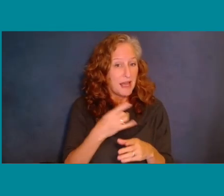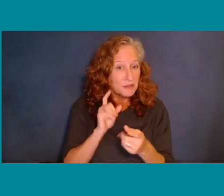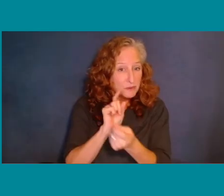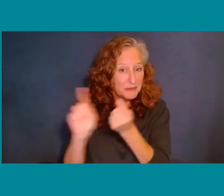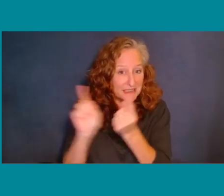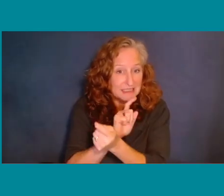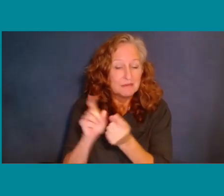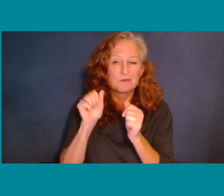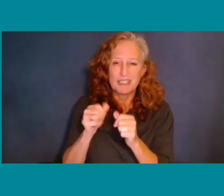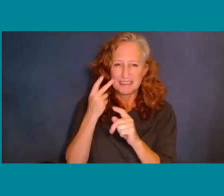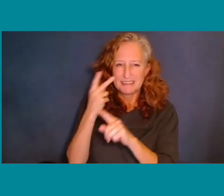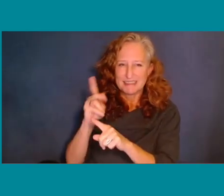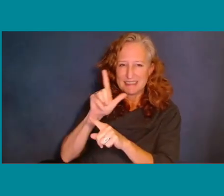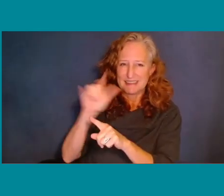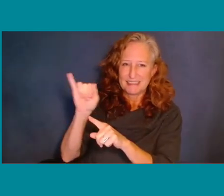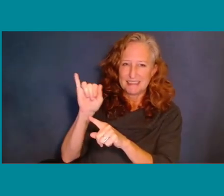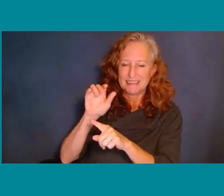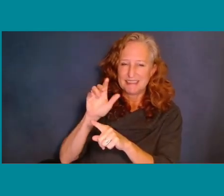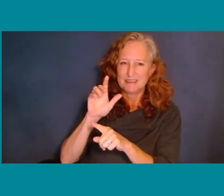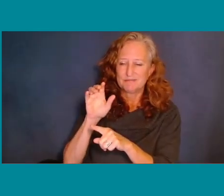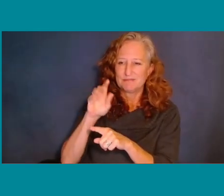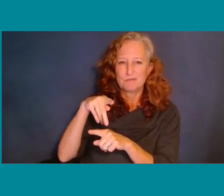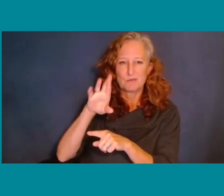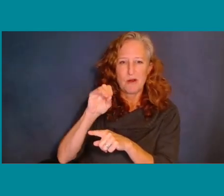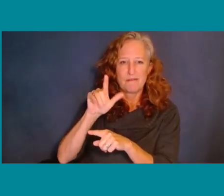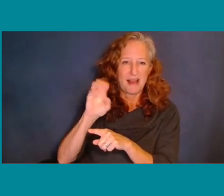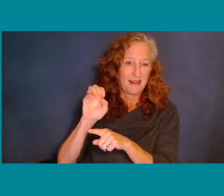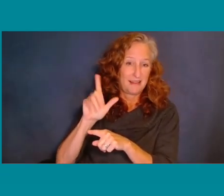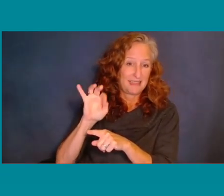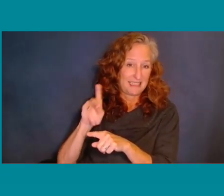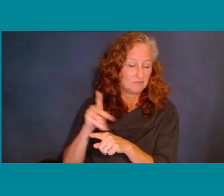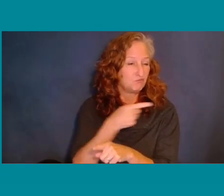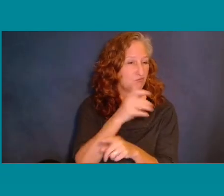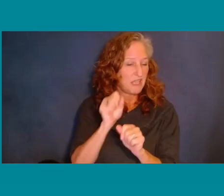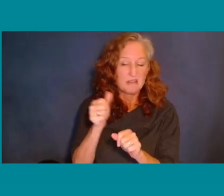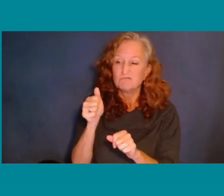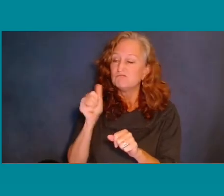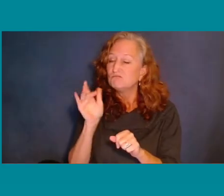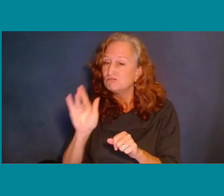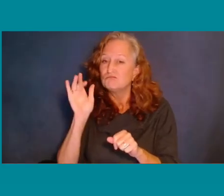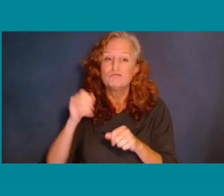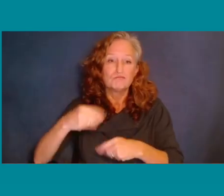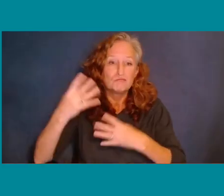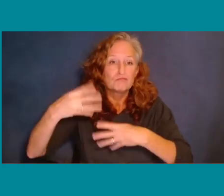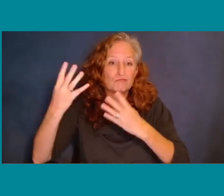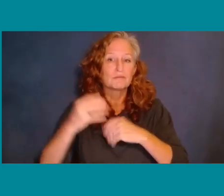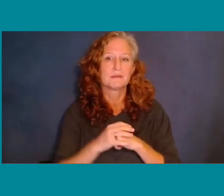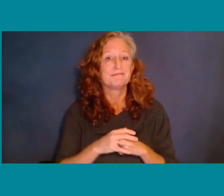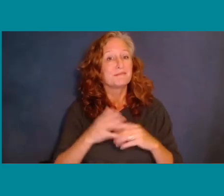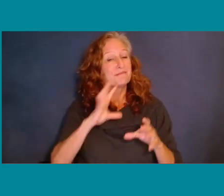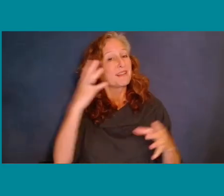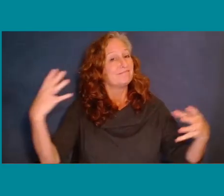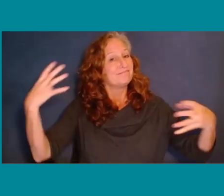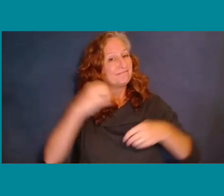if that's of interest to you. All right, and with that, thank you very much. That's a wrap for our day one. Please don't forget to join